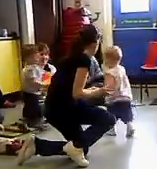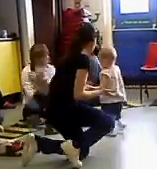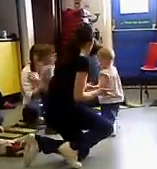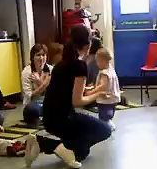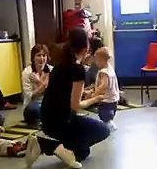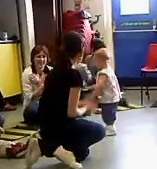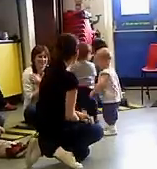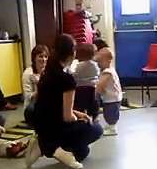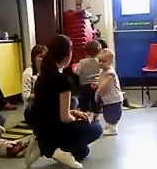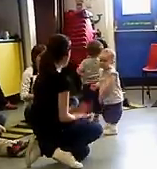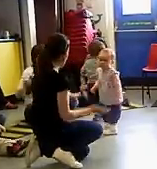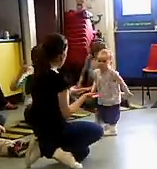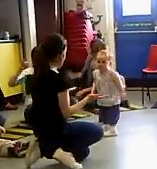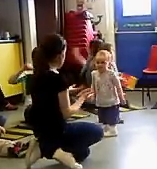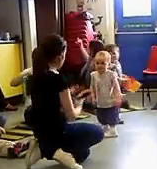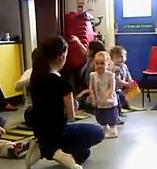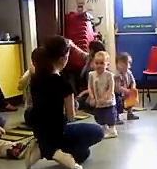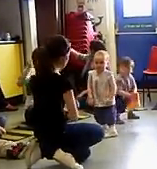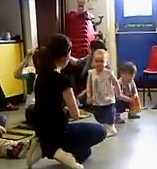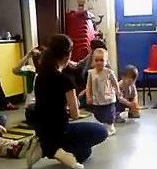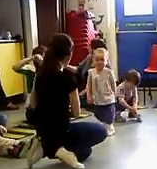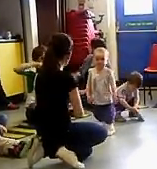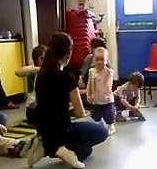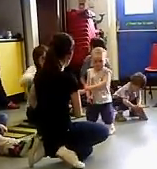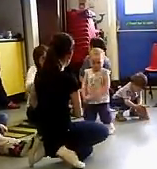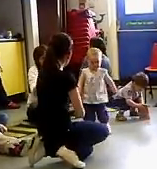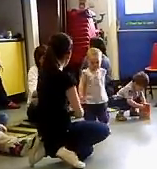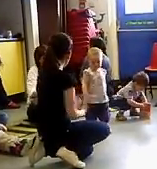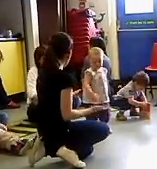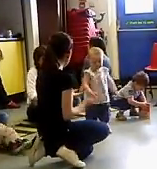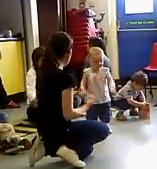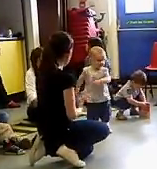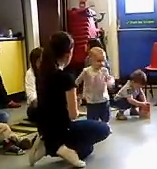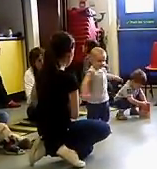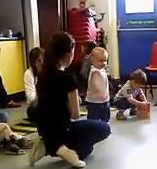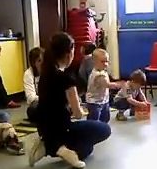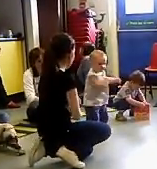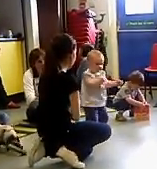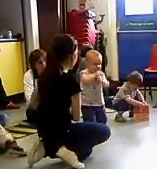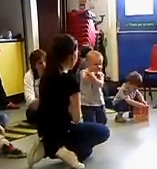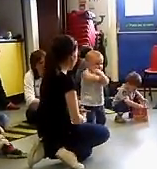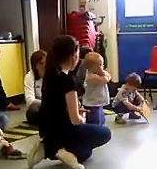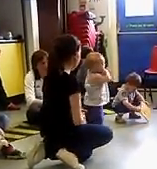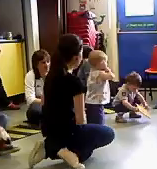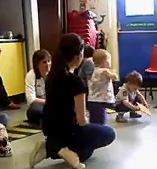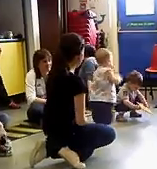bear Air a plane up in the air Have swing,